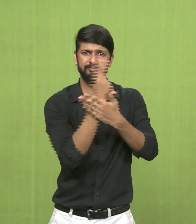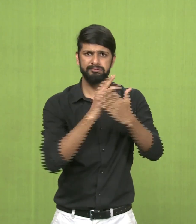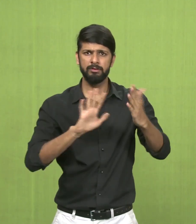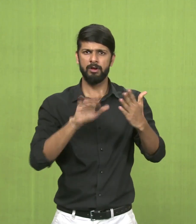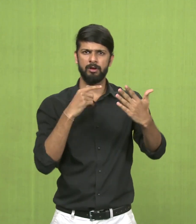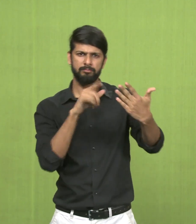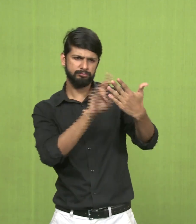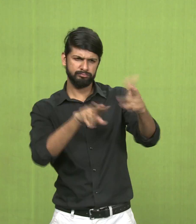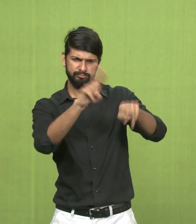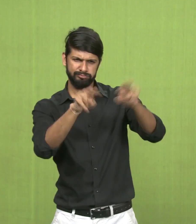Gilbert Gall